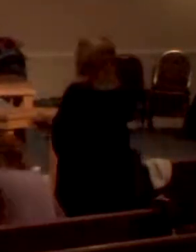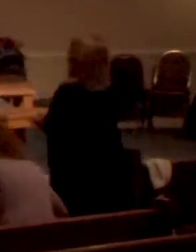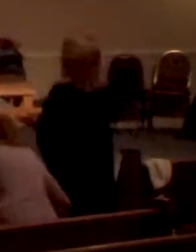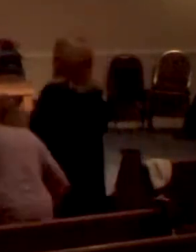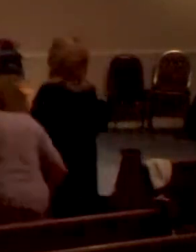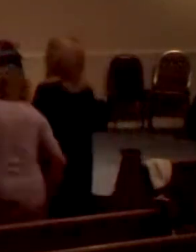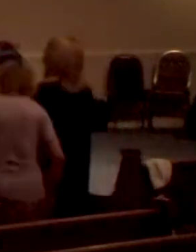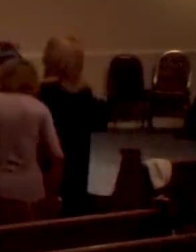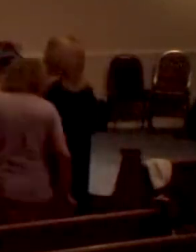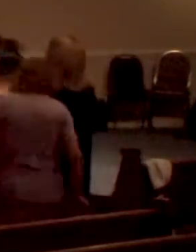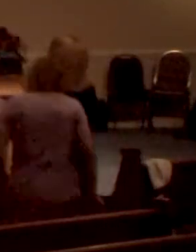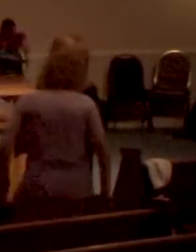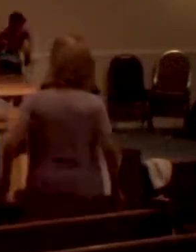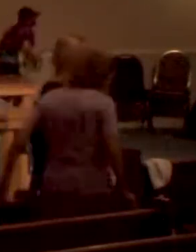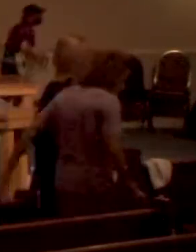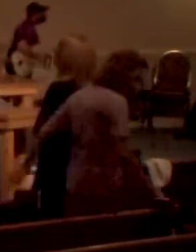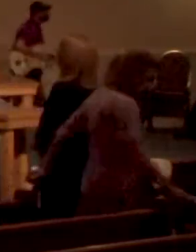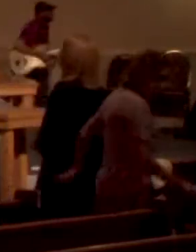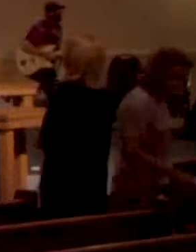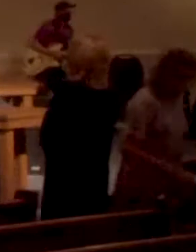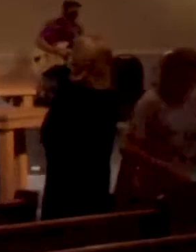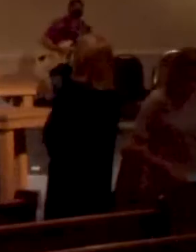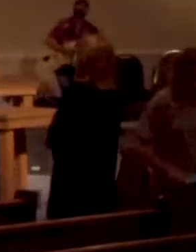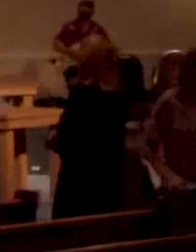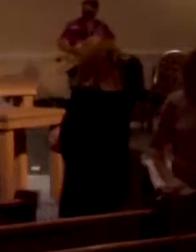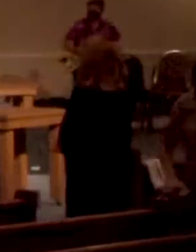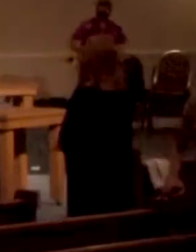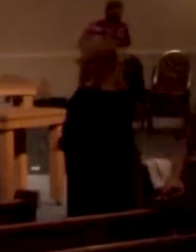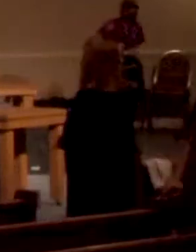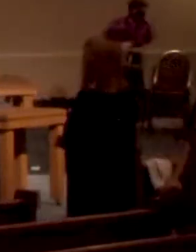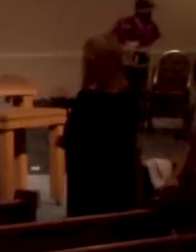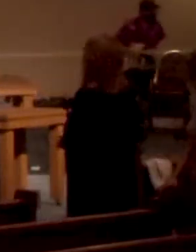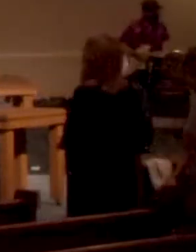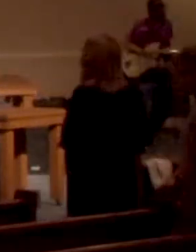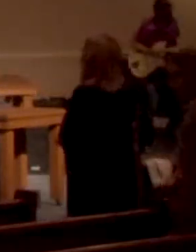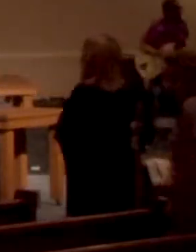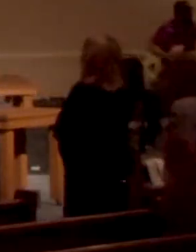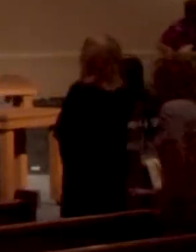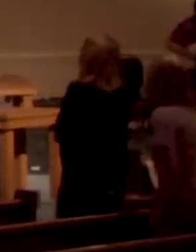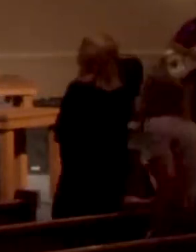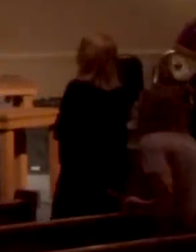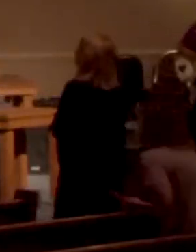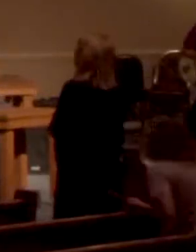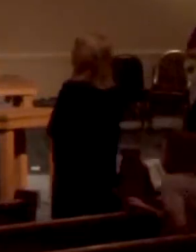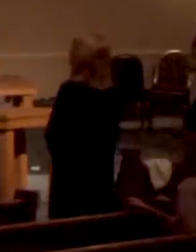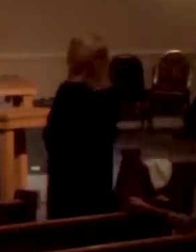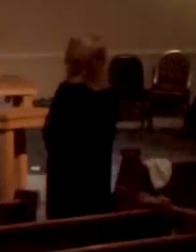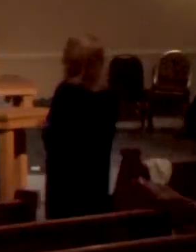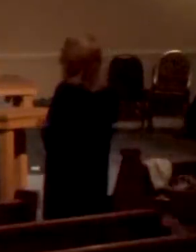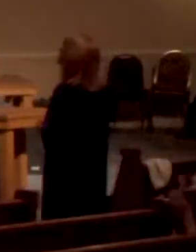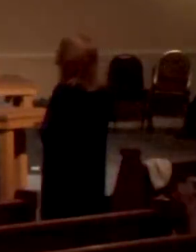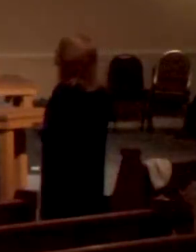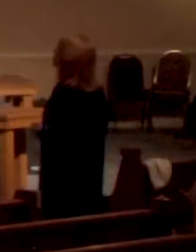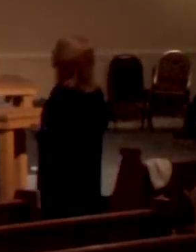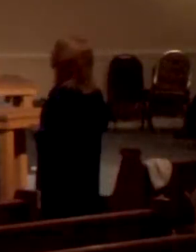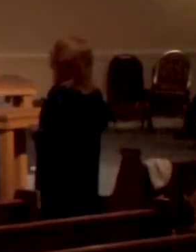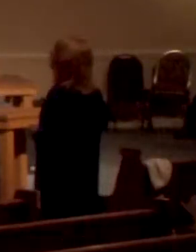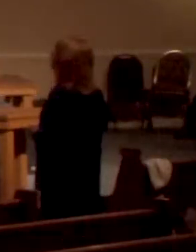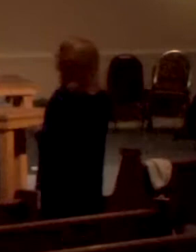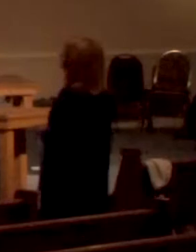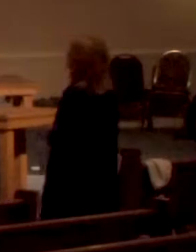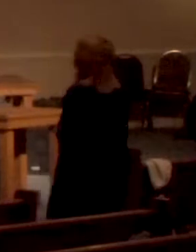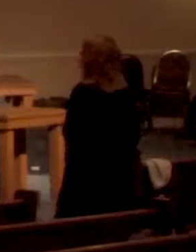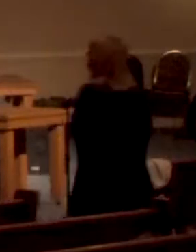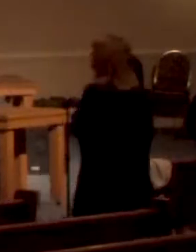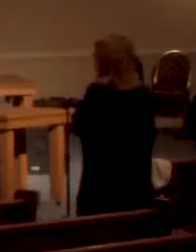Praise. The band's called Free For All. I love that name. What a great name, Free For All. Okay, we got